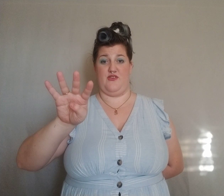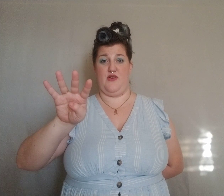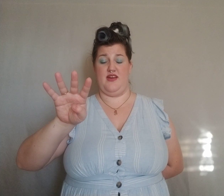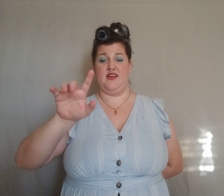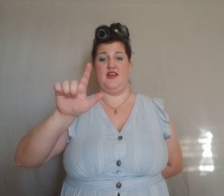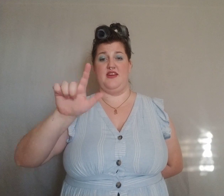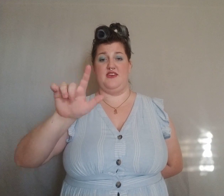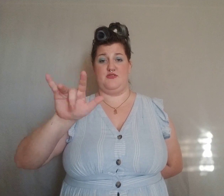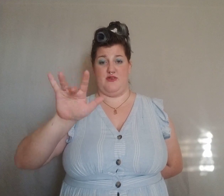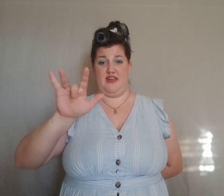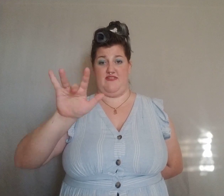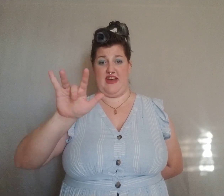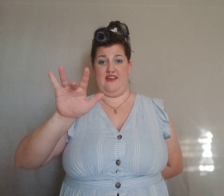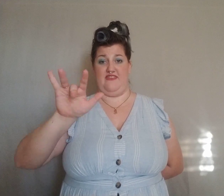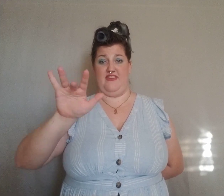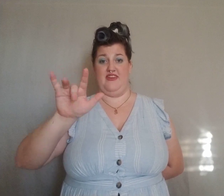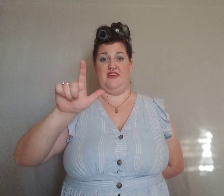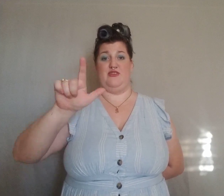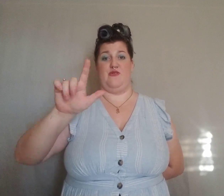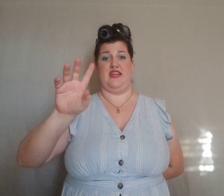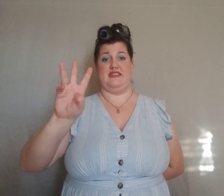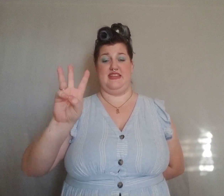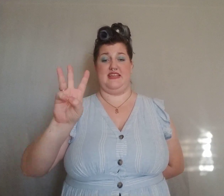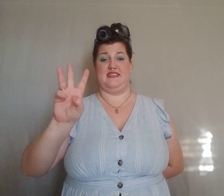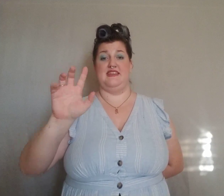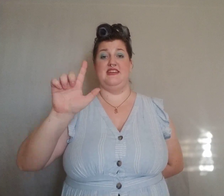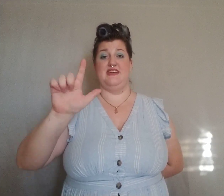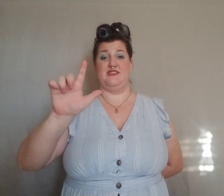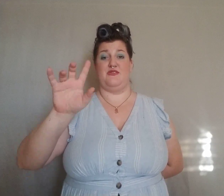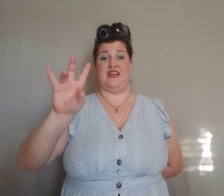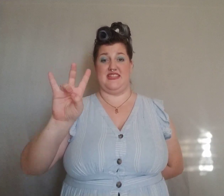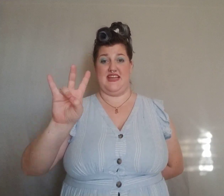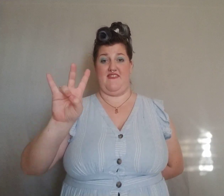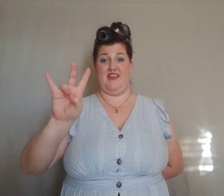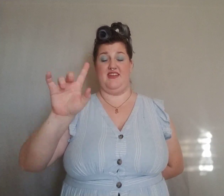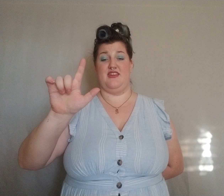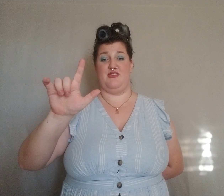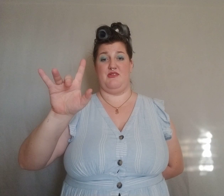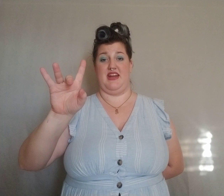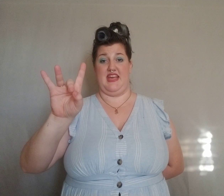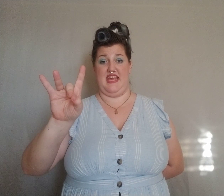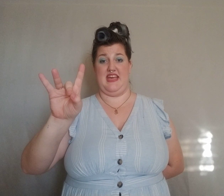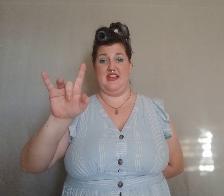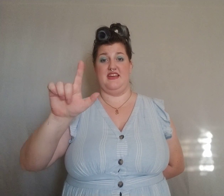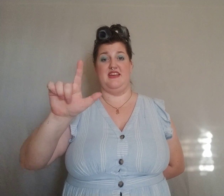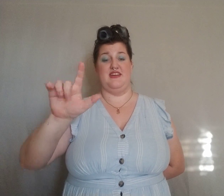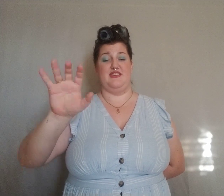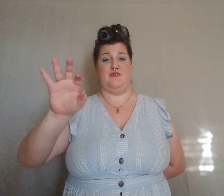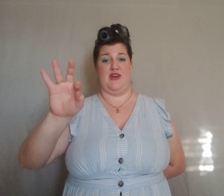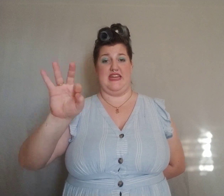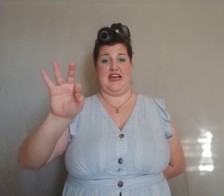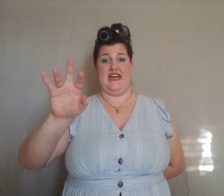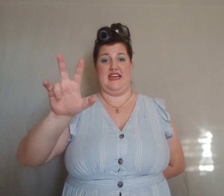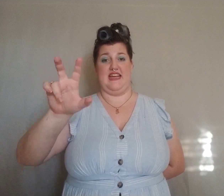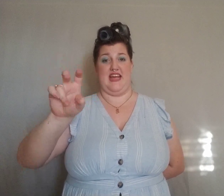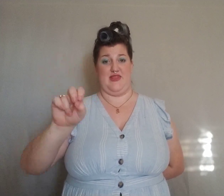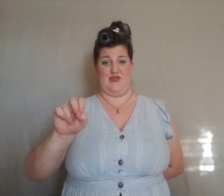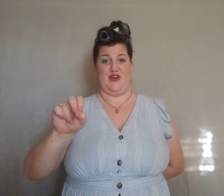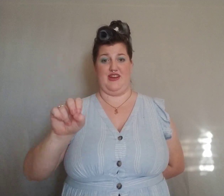24, 25, 26, 27, 28, 29, and 30.